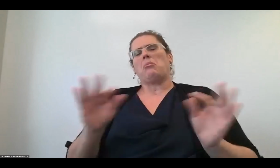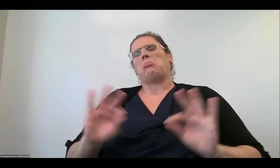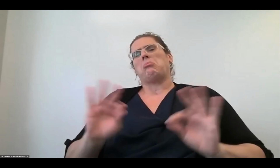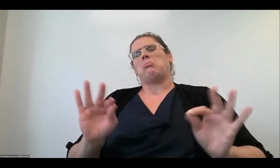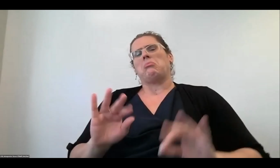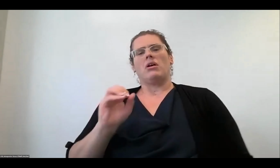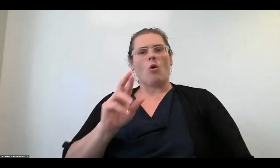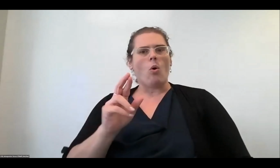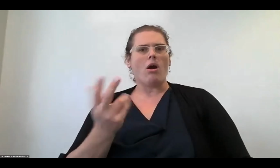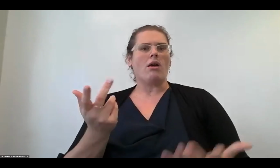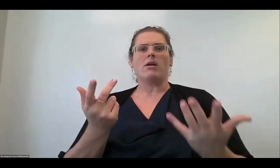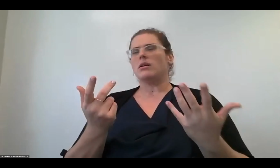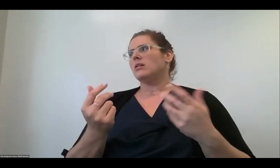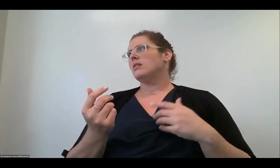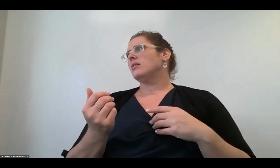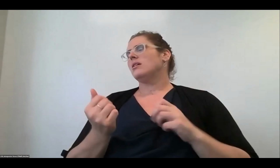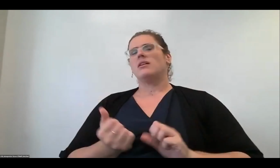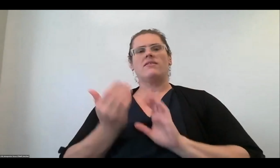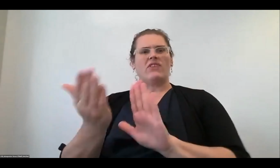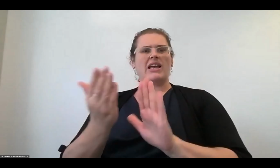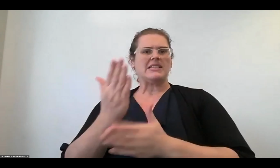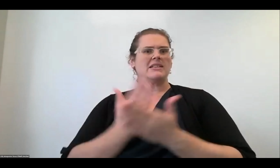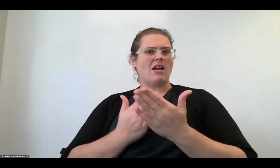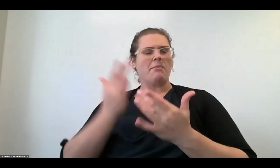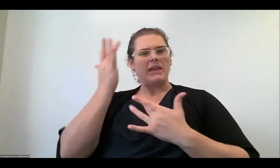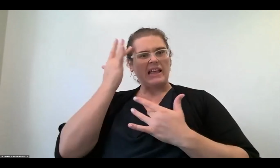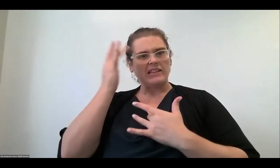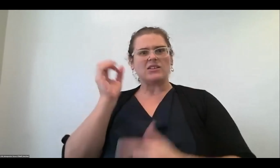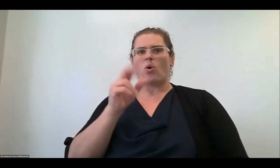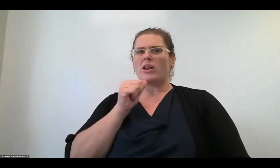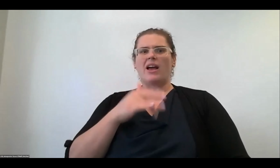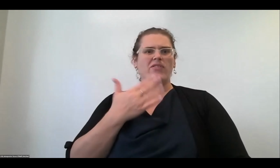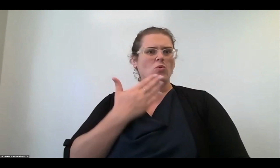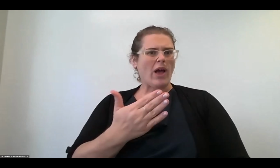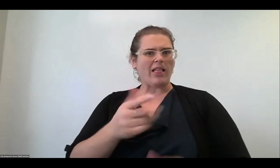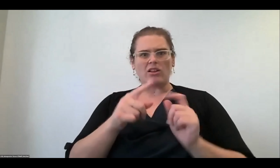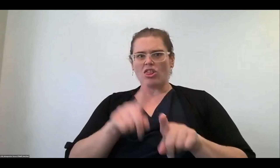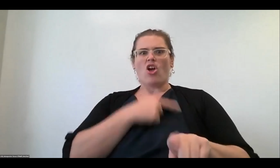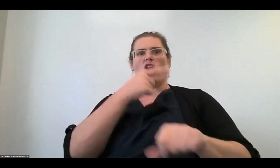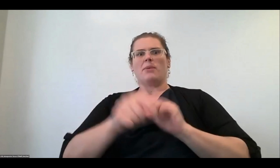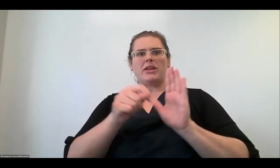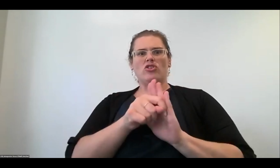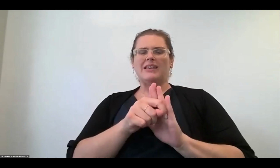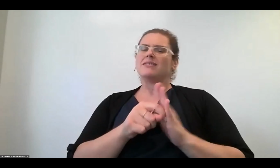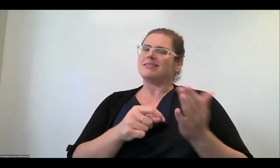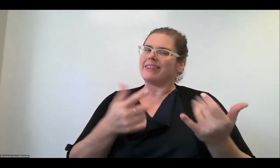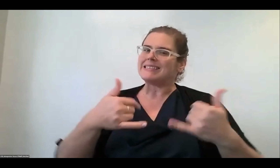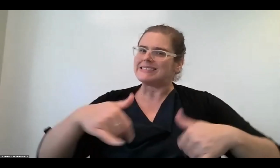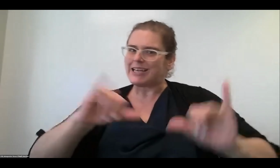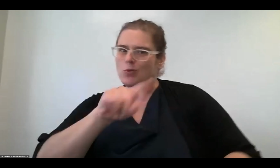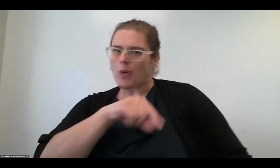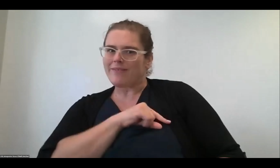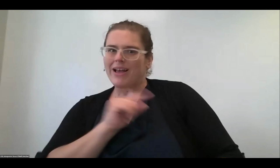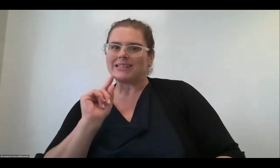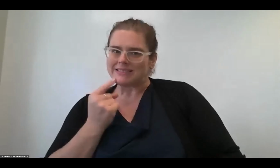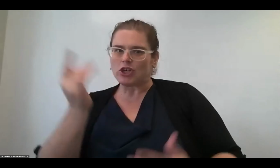facing some level of illness or ill feeling during the period. So our definition of severe